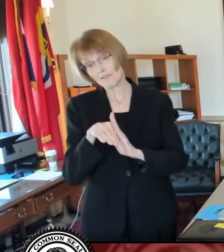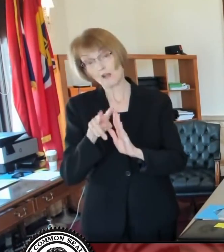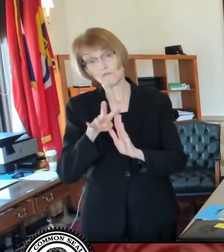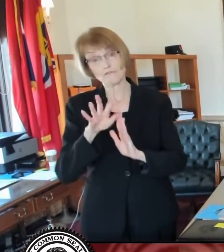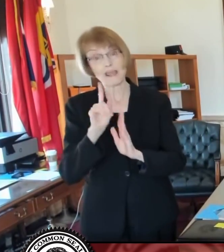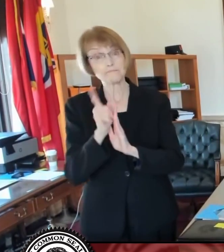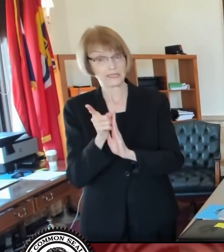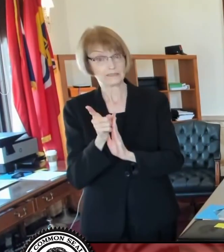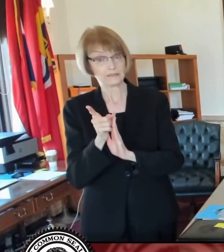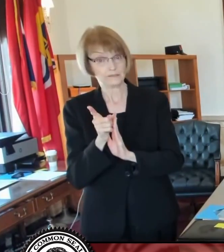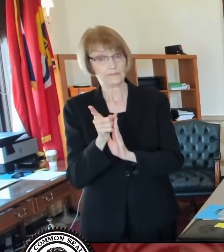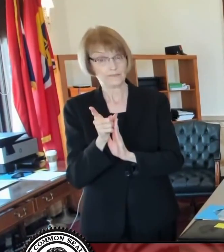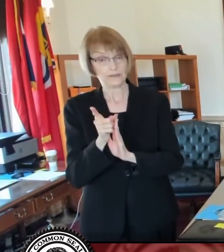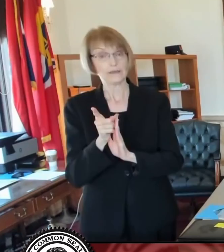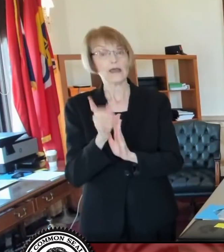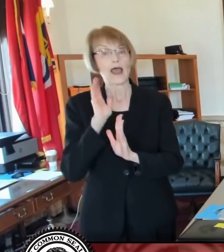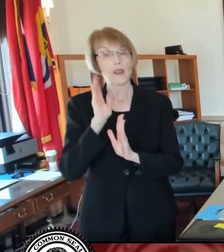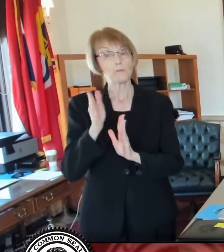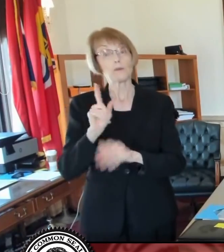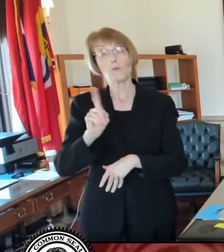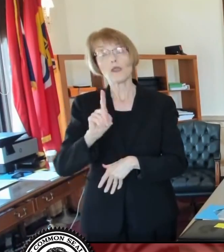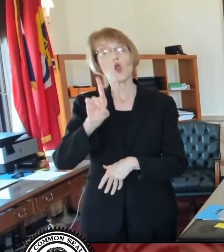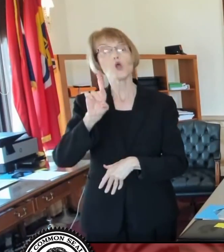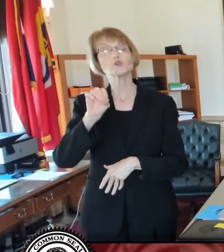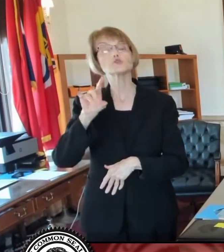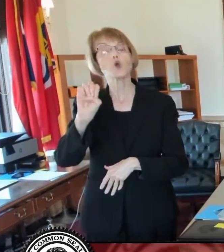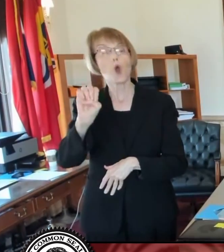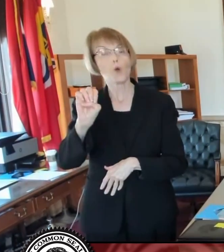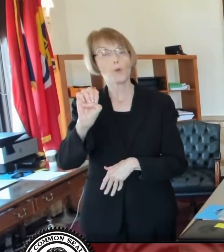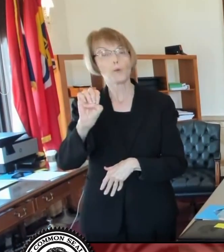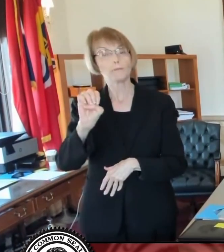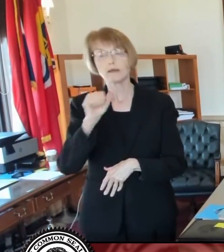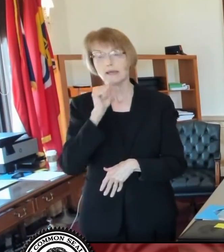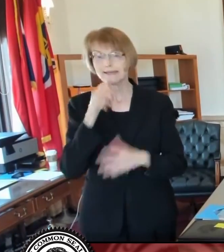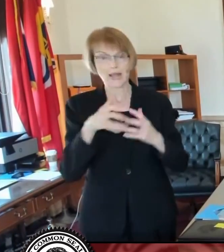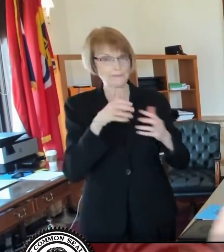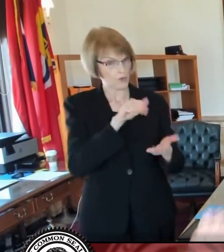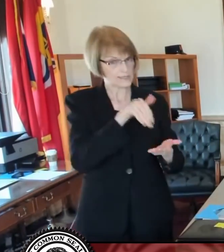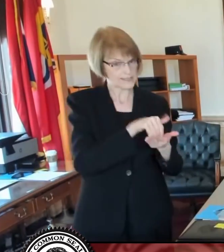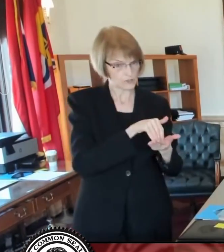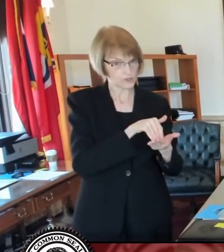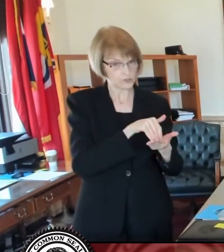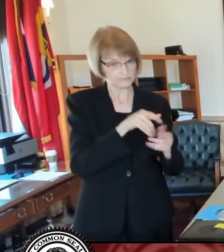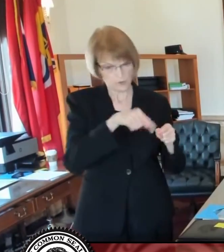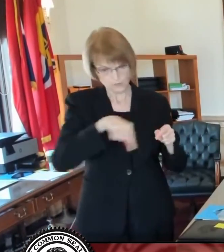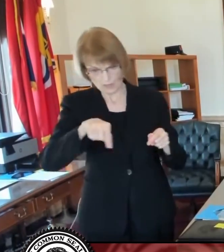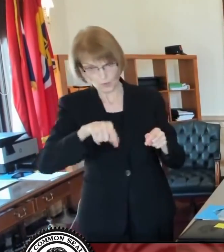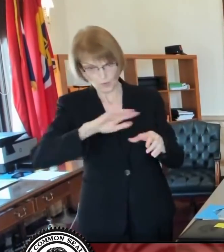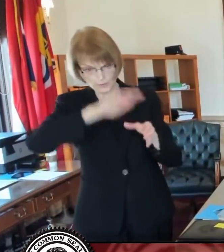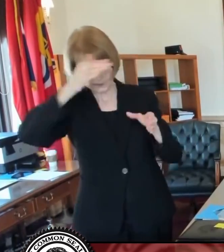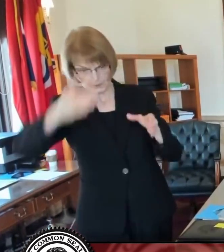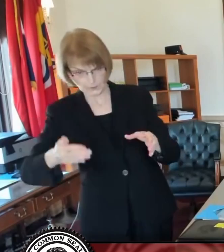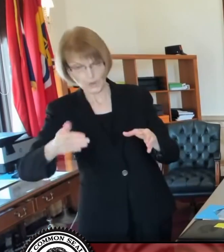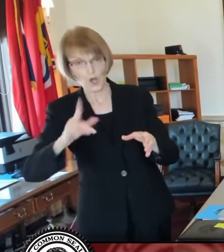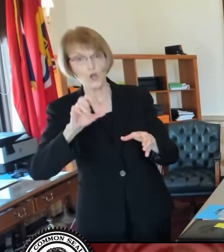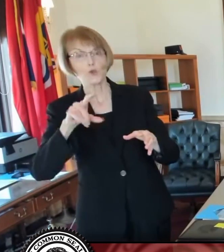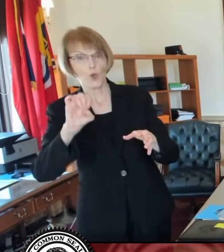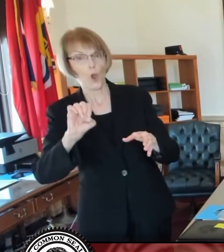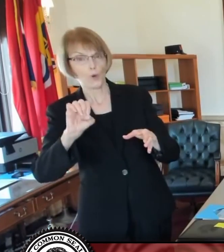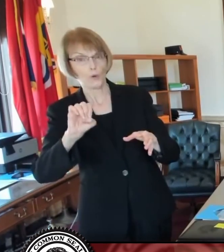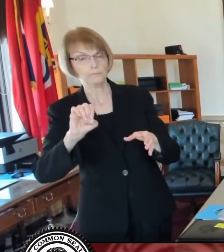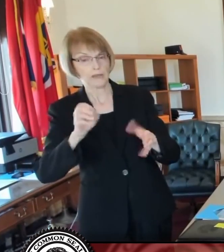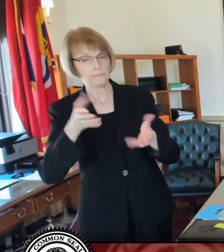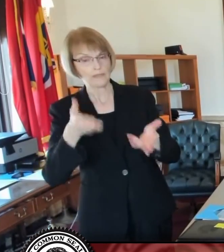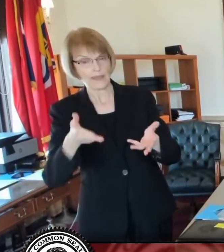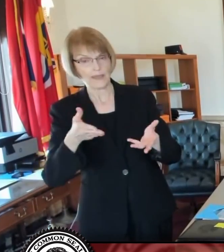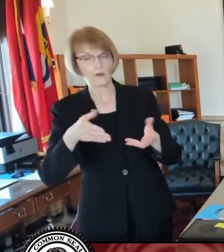minutes, I'm going to be down at the Dome, not the America Center, but the Dome around the corner. I'm going to be there doing